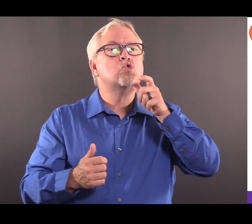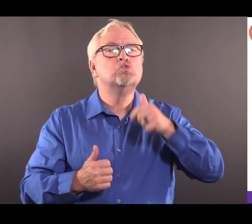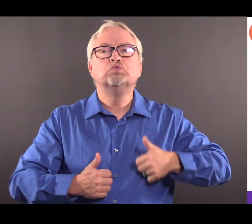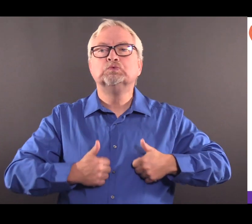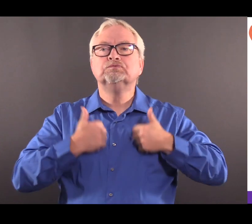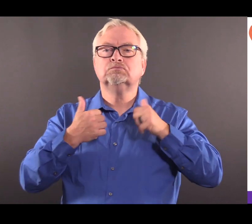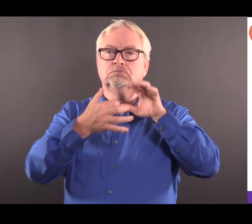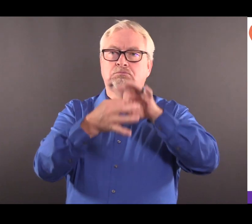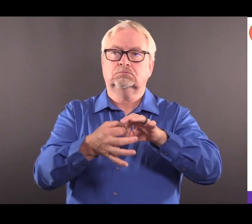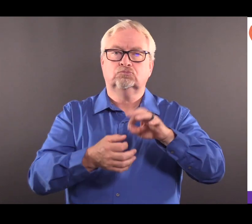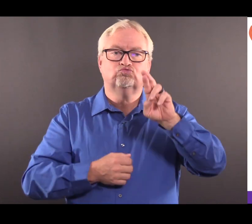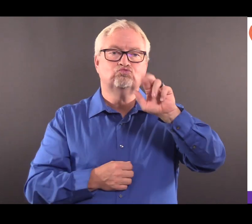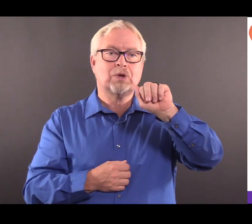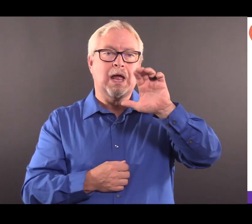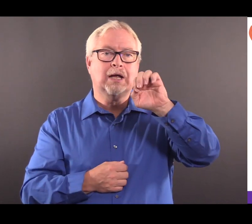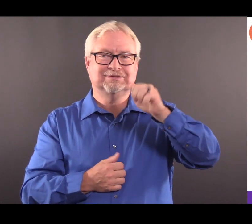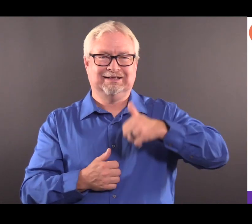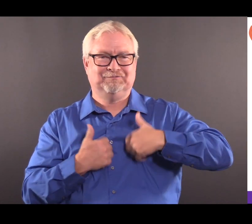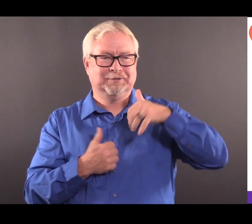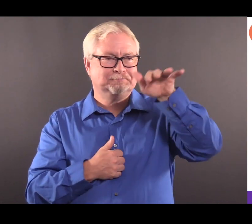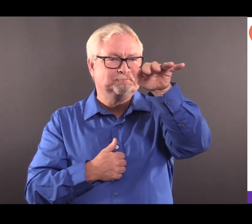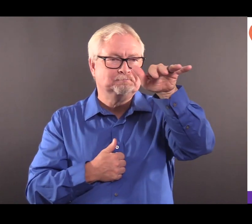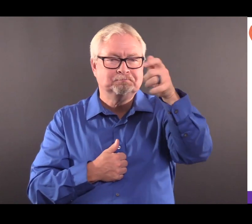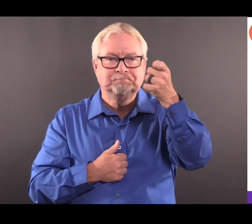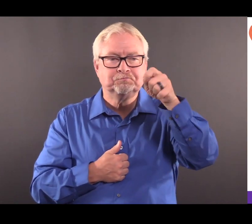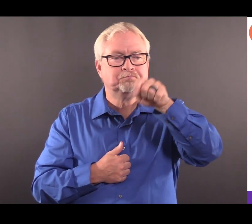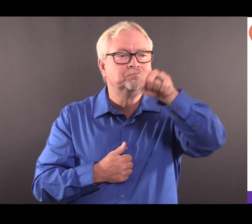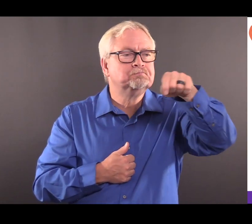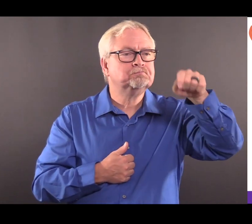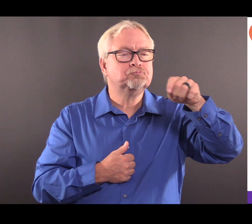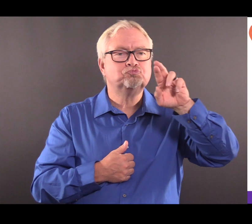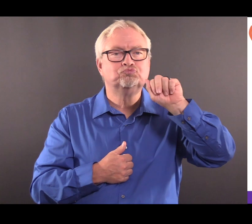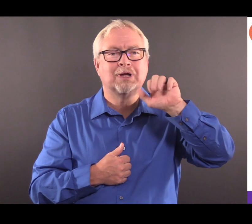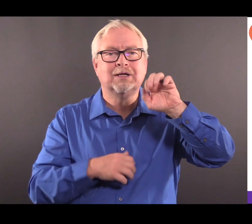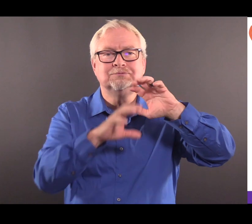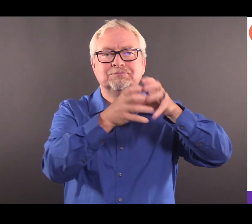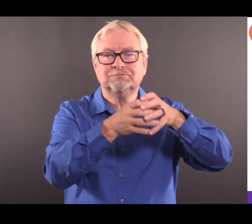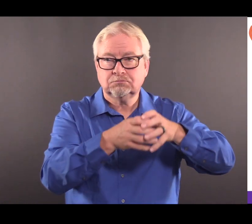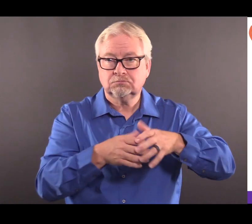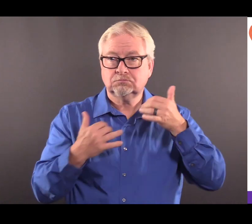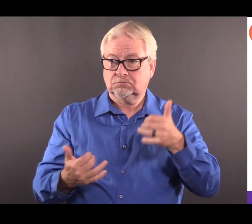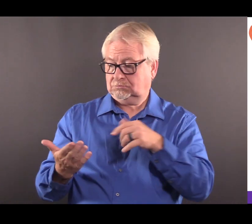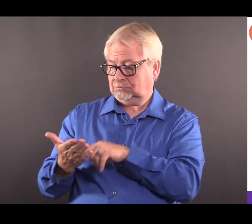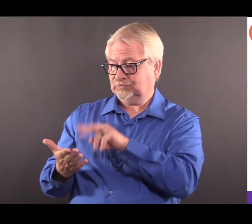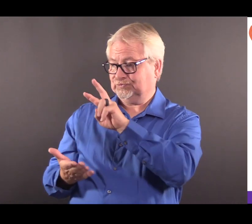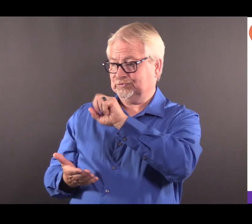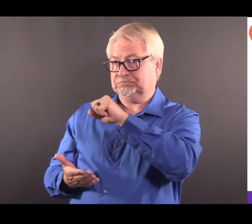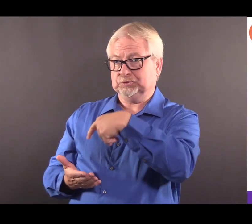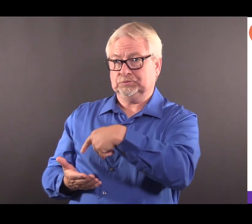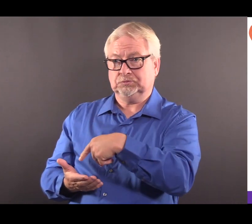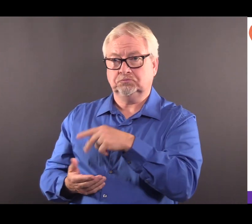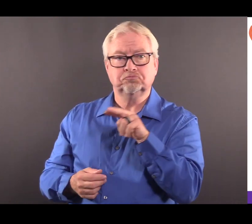immigrant residents or residents belonging to a particular racial or ethnic group.